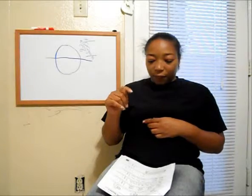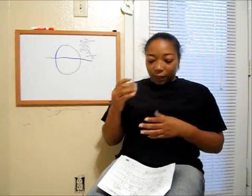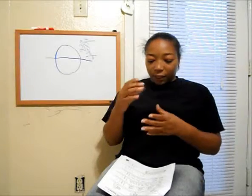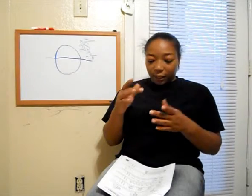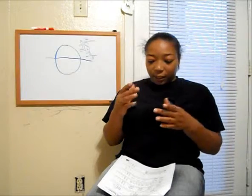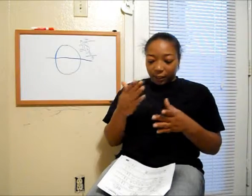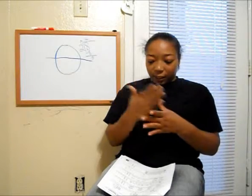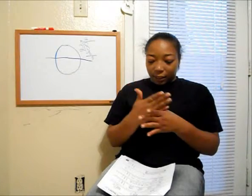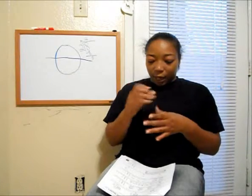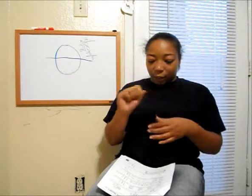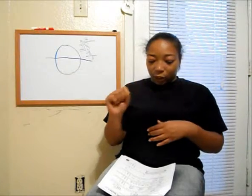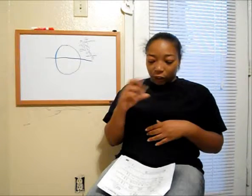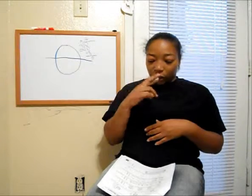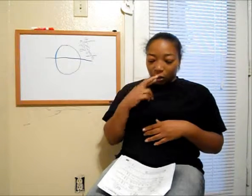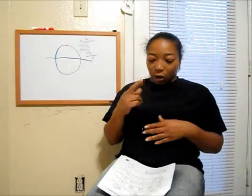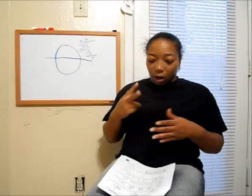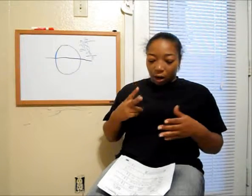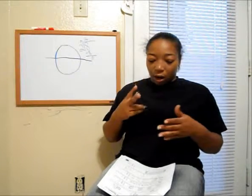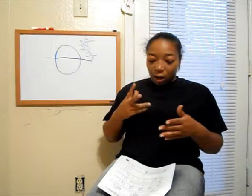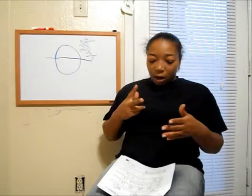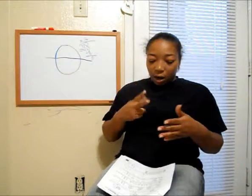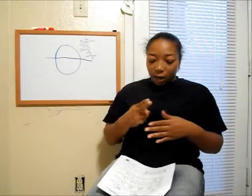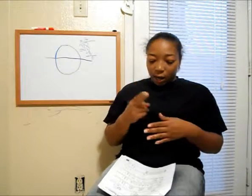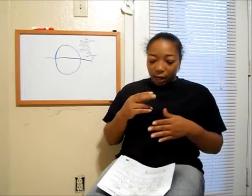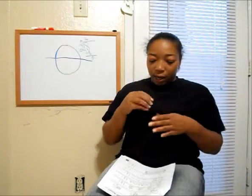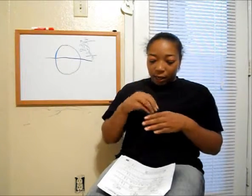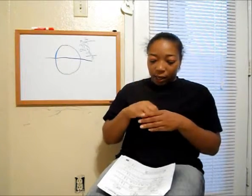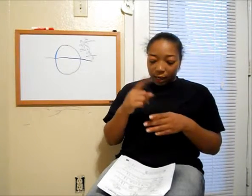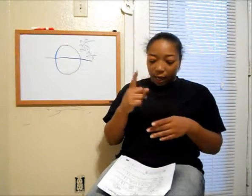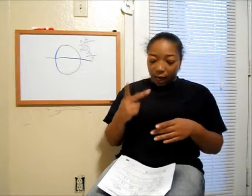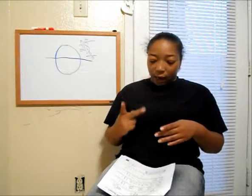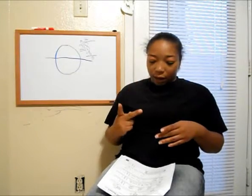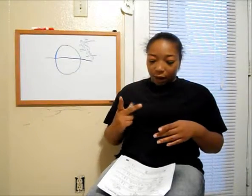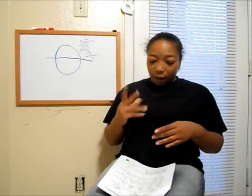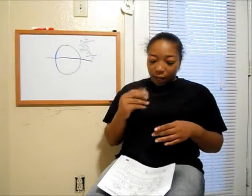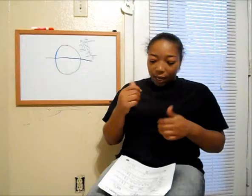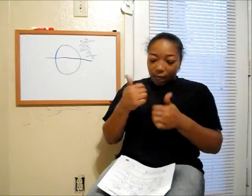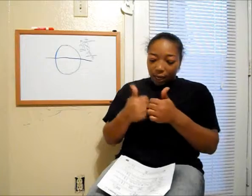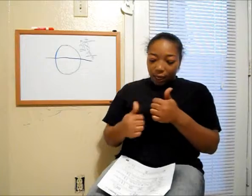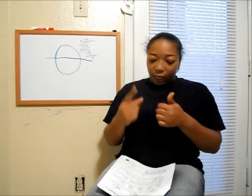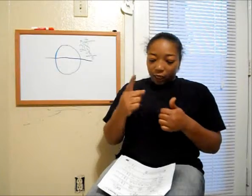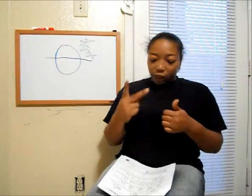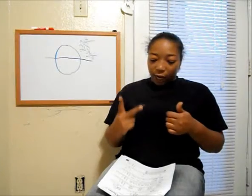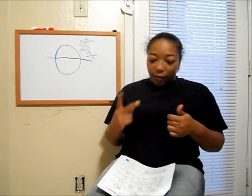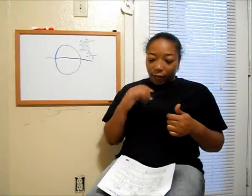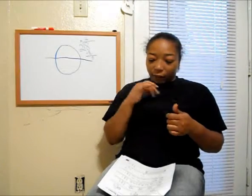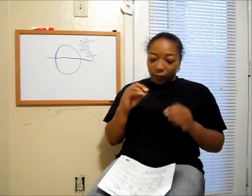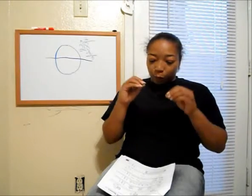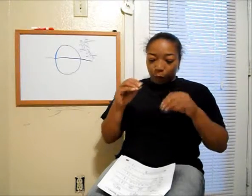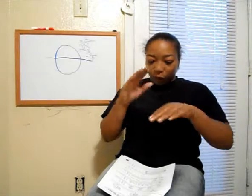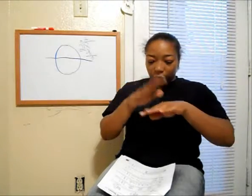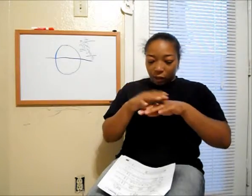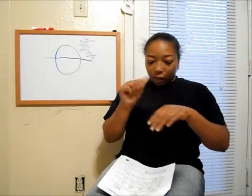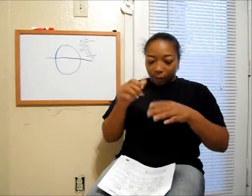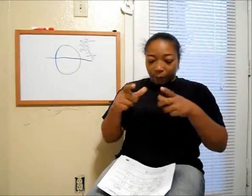the sandwiches are cut in half and each half is put on a